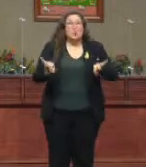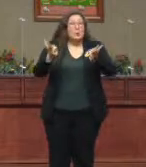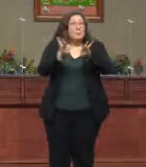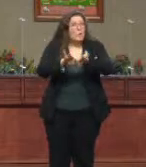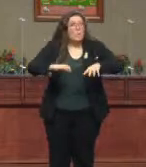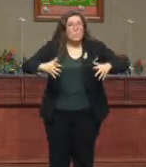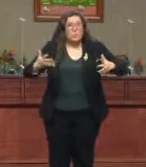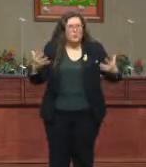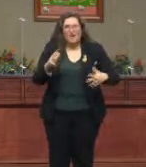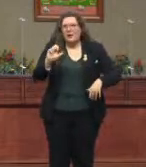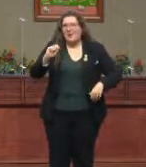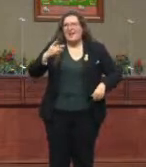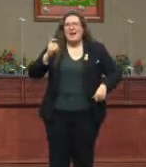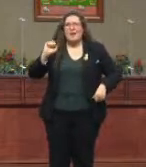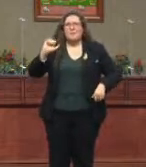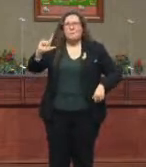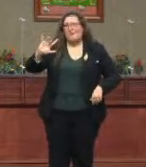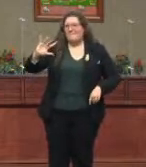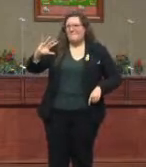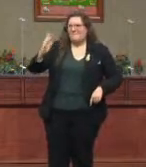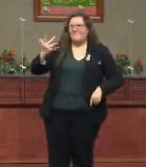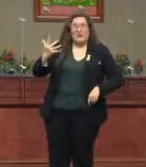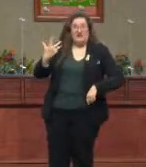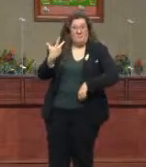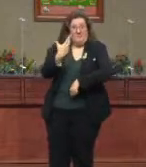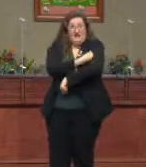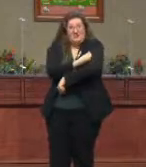5th, that people get vaccinated.